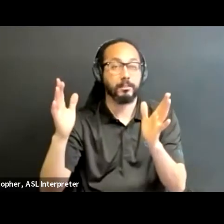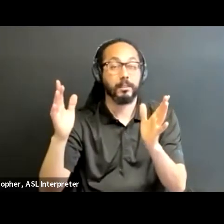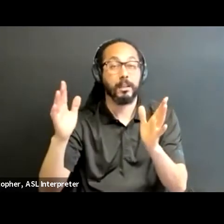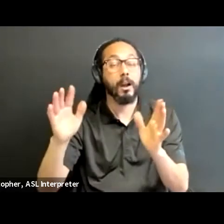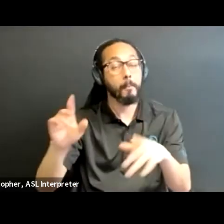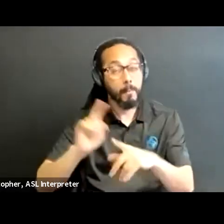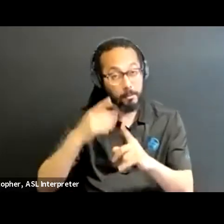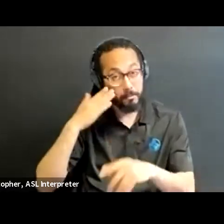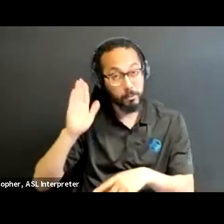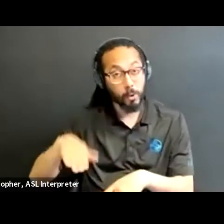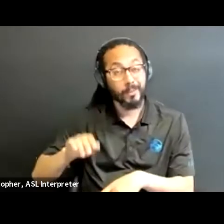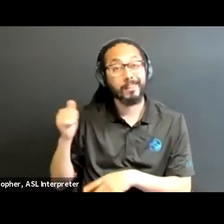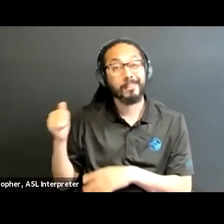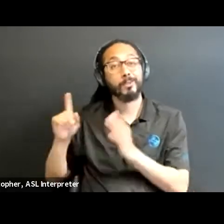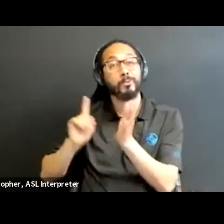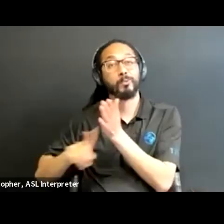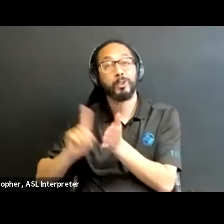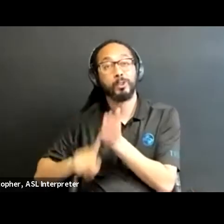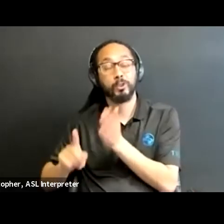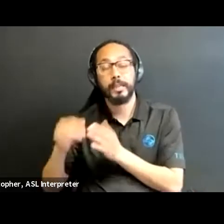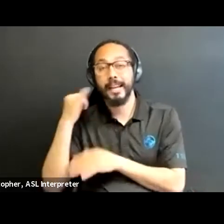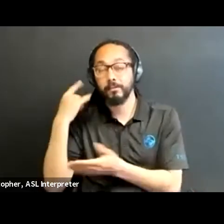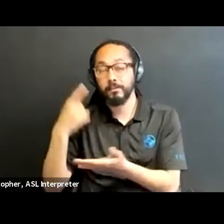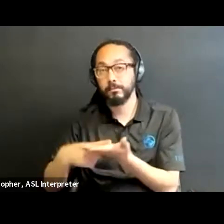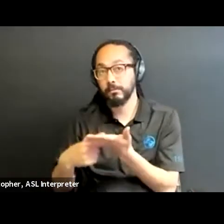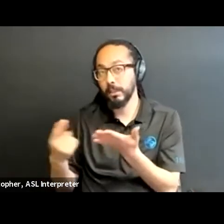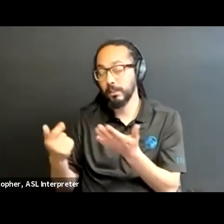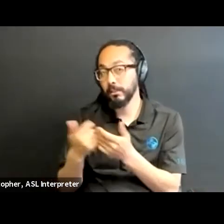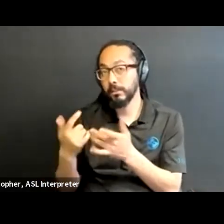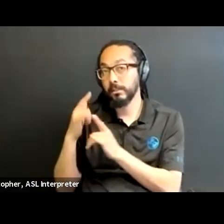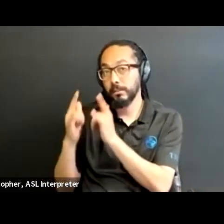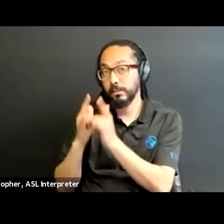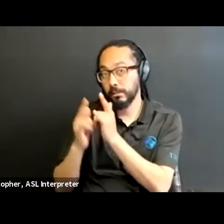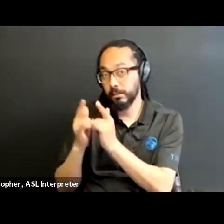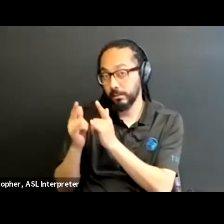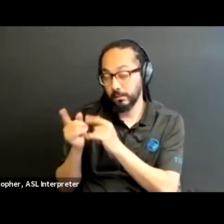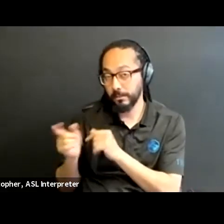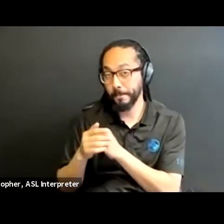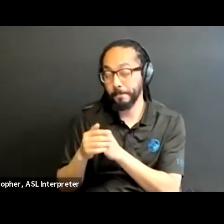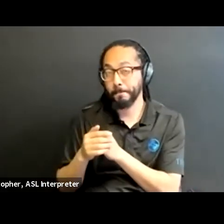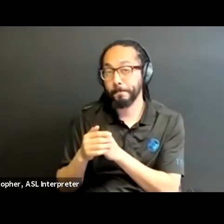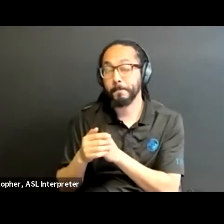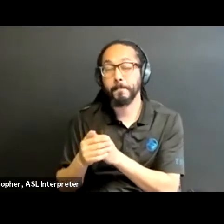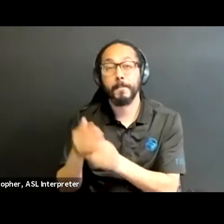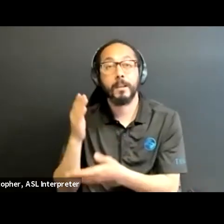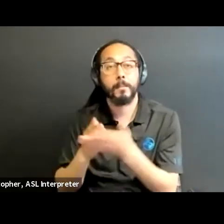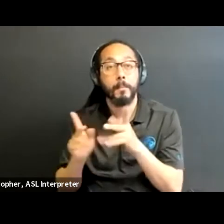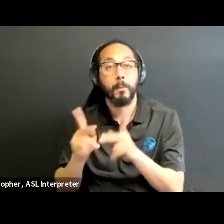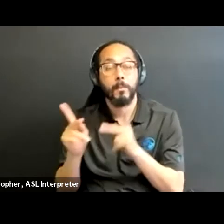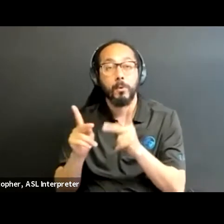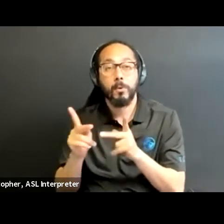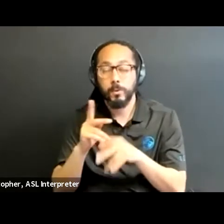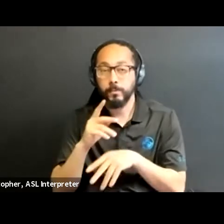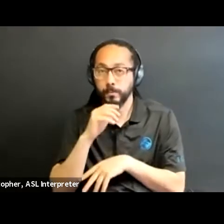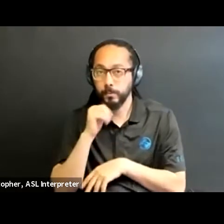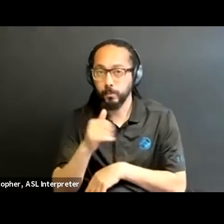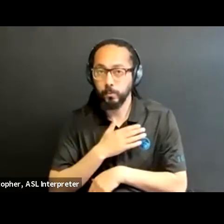if we are talking about an intimate partner, that youth and other groups as well may not be as willing